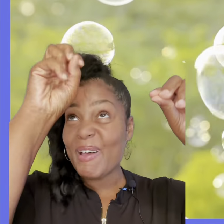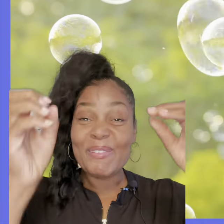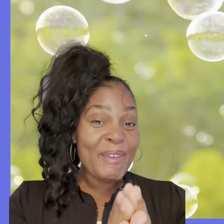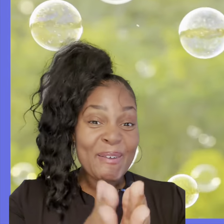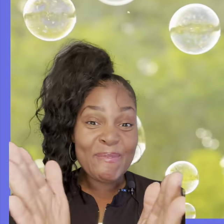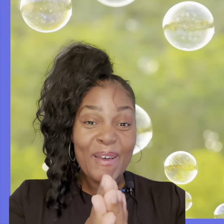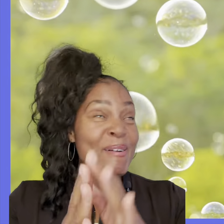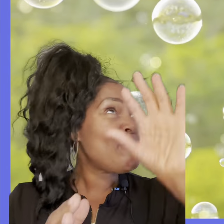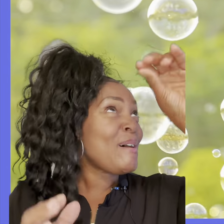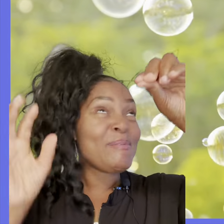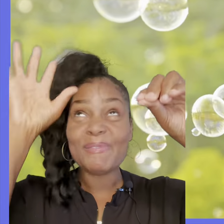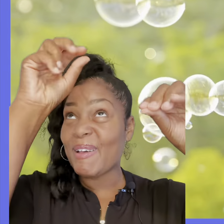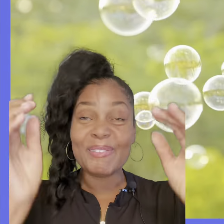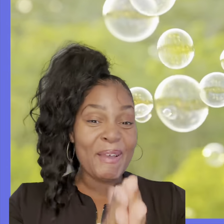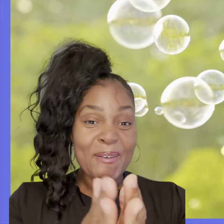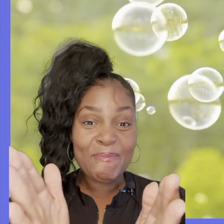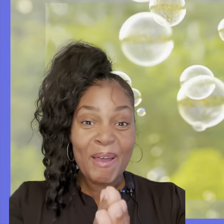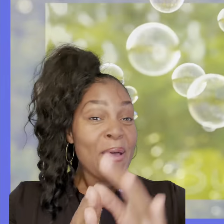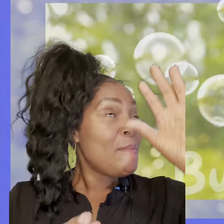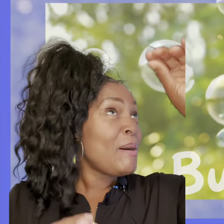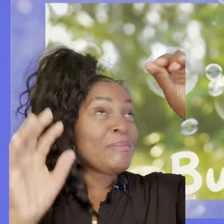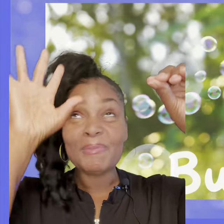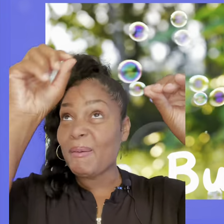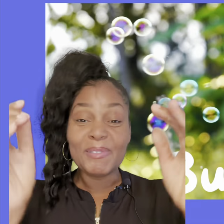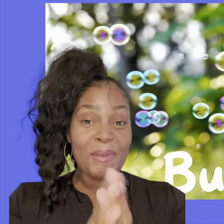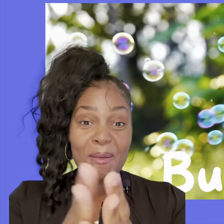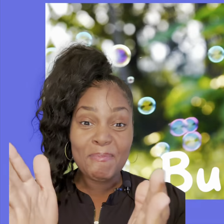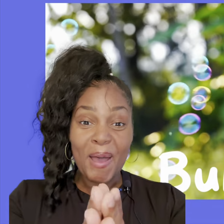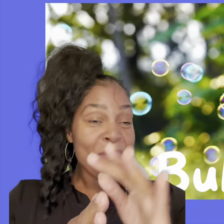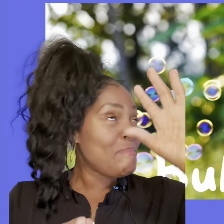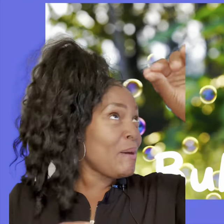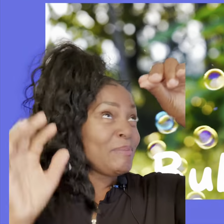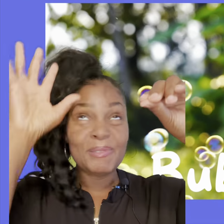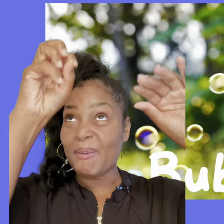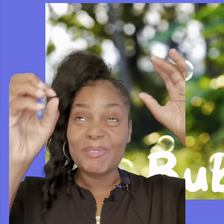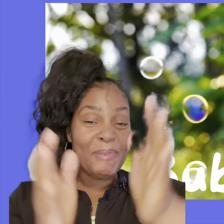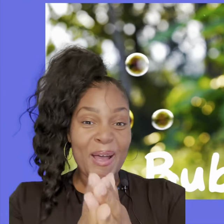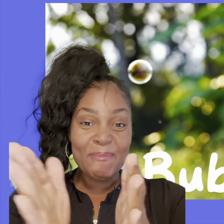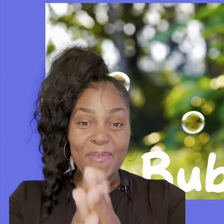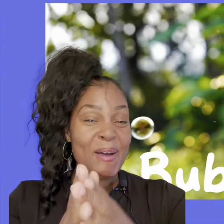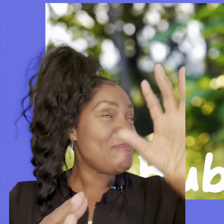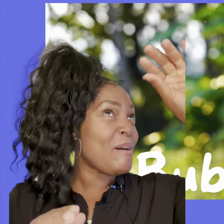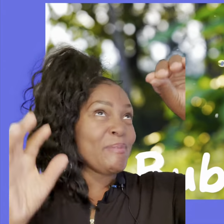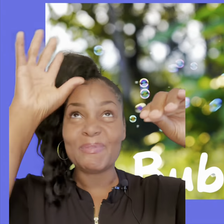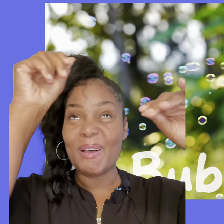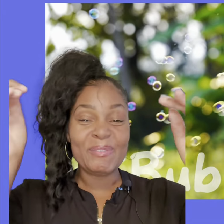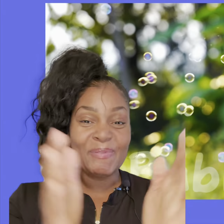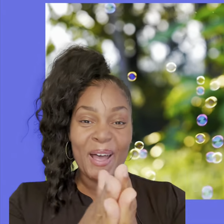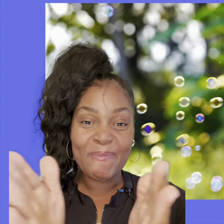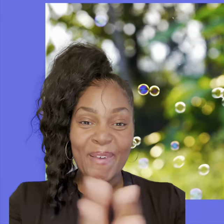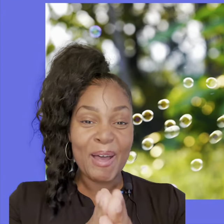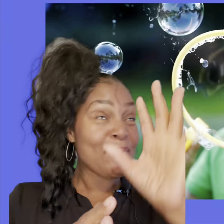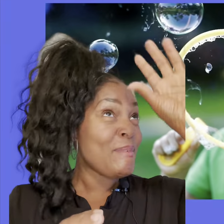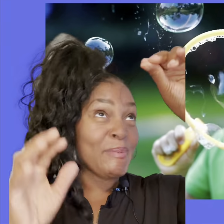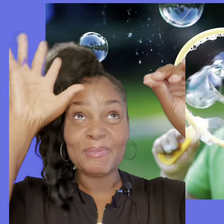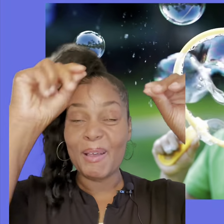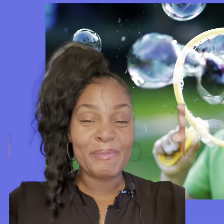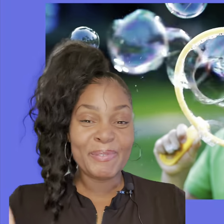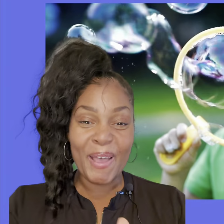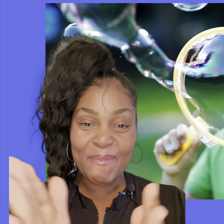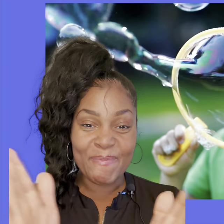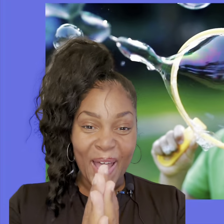Bubbles, bubbles, pop, pop. Bubbles, bubbles, pop, pop. Bubbles, bubbles, pop, pop. Bubbles, bubbles, pop, pop. Bubbles, bubbles, pop, pop.